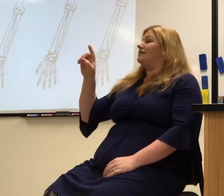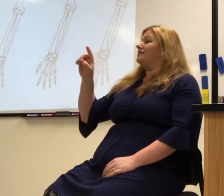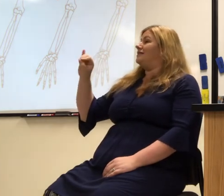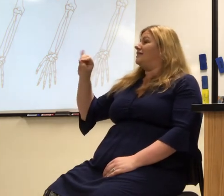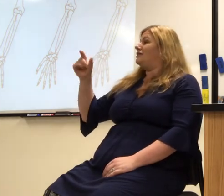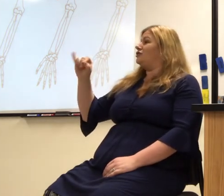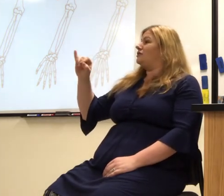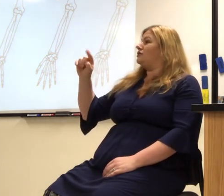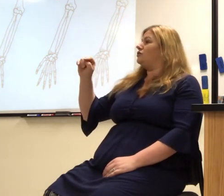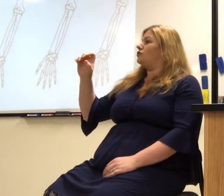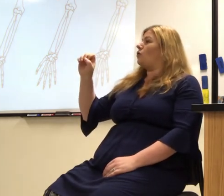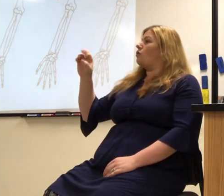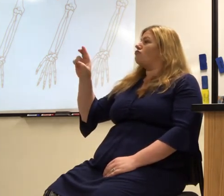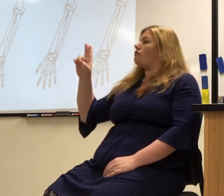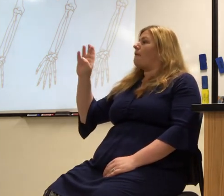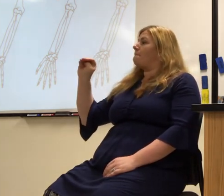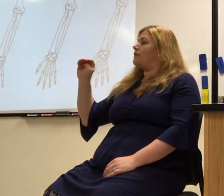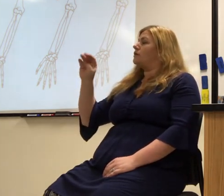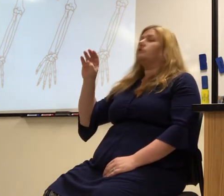digits.